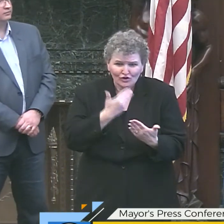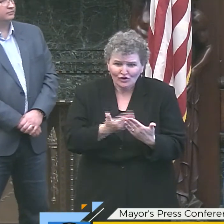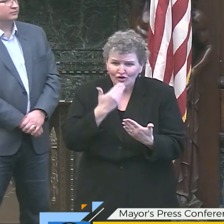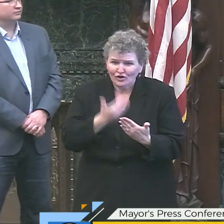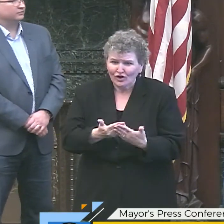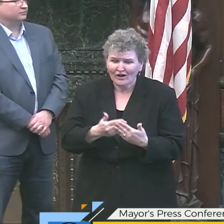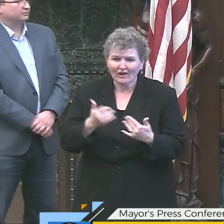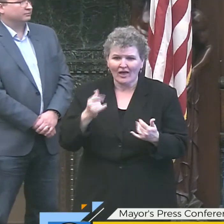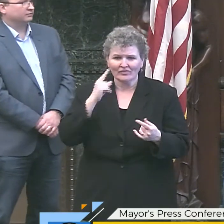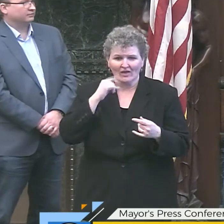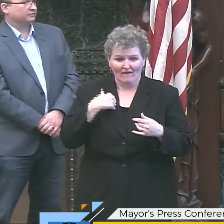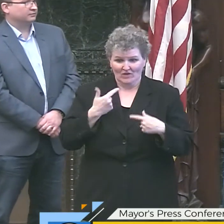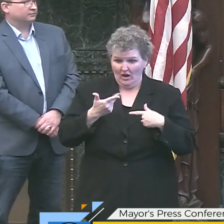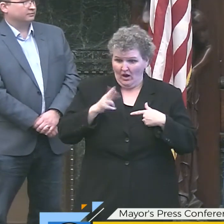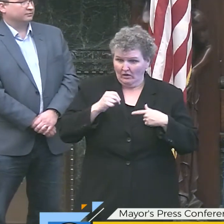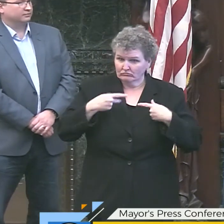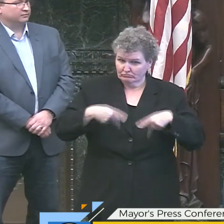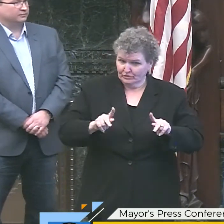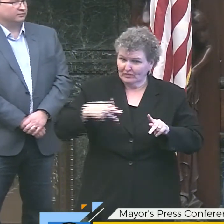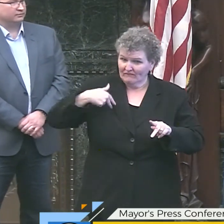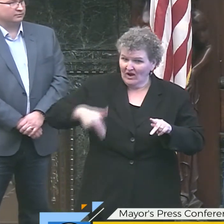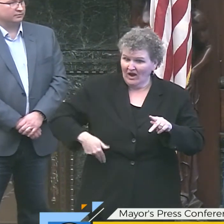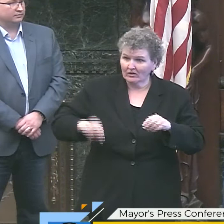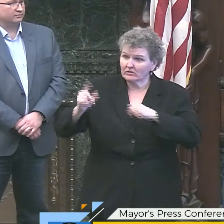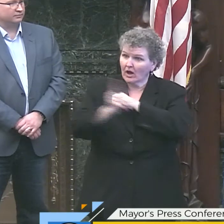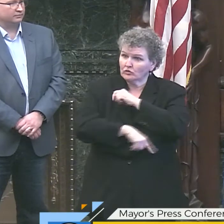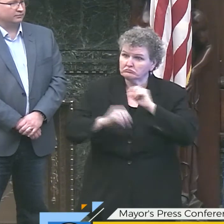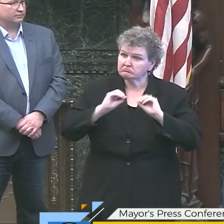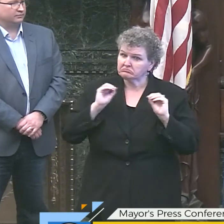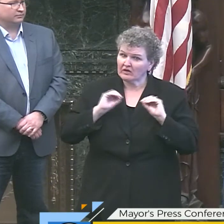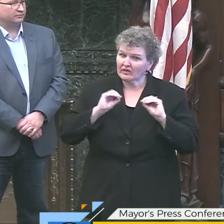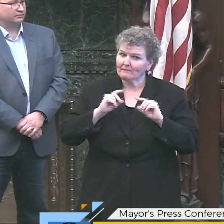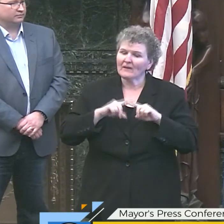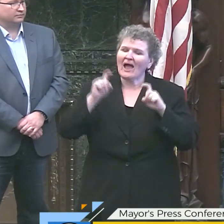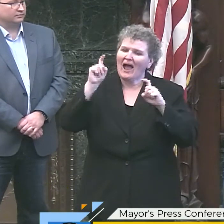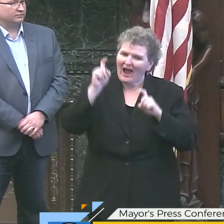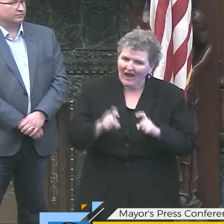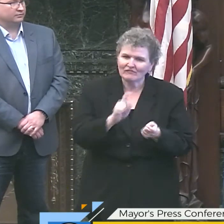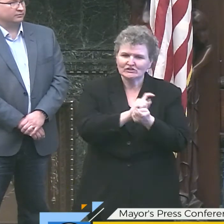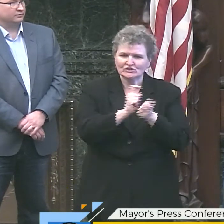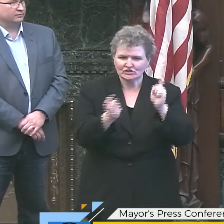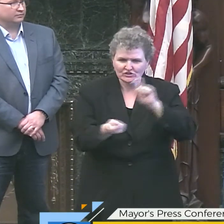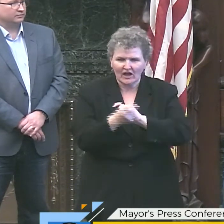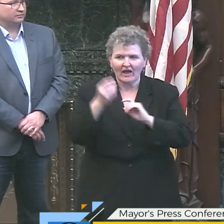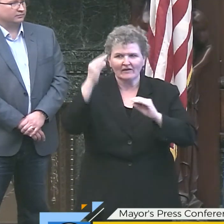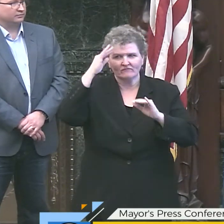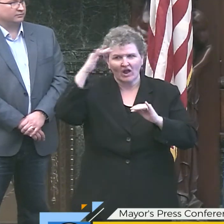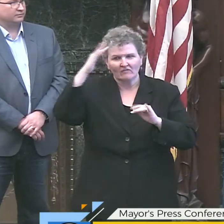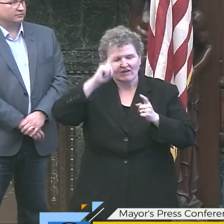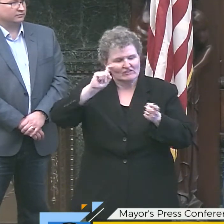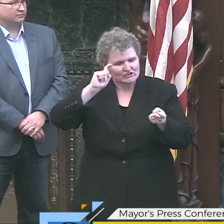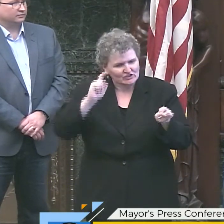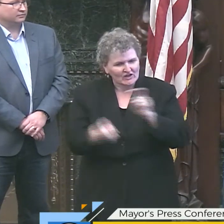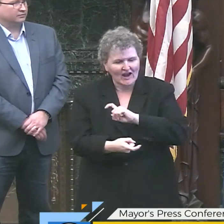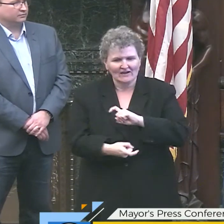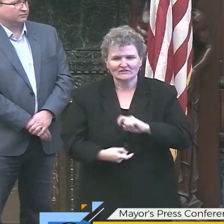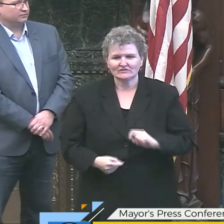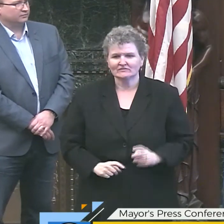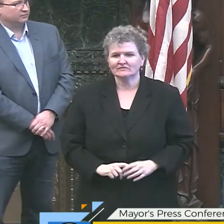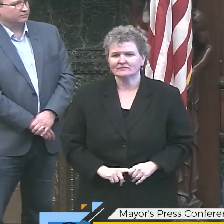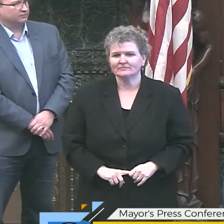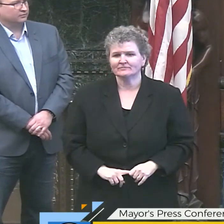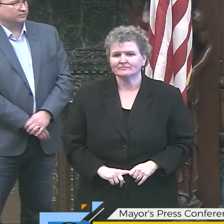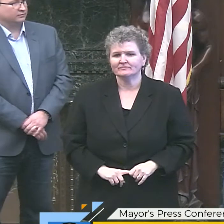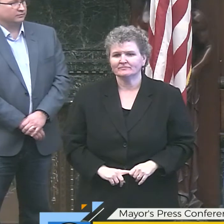gun, and we need to change that mindset. And that's the responsibility of the district attorney in your view? It's responsibility for all the criminal justice